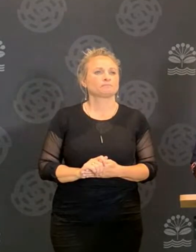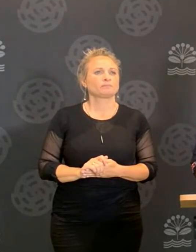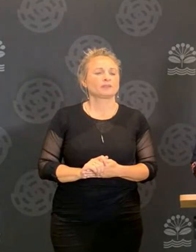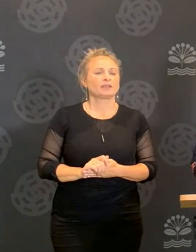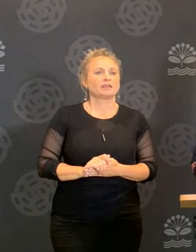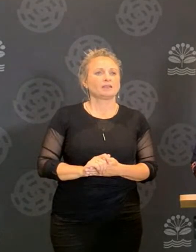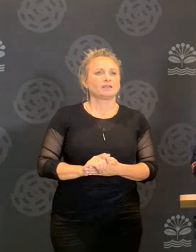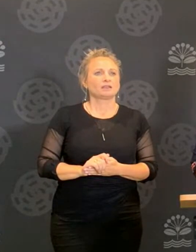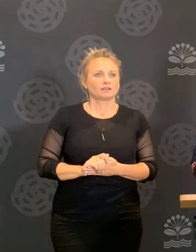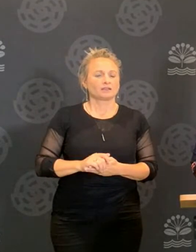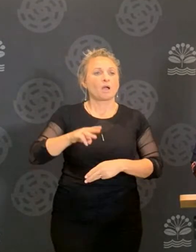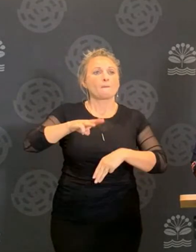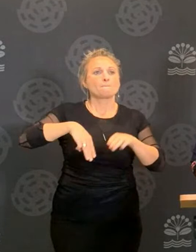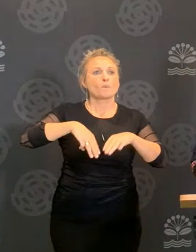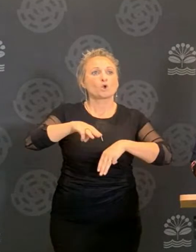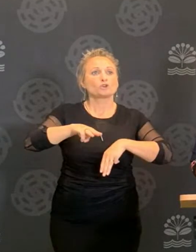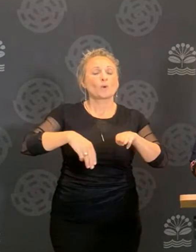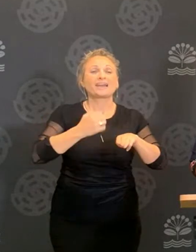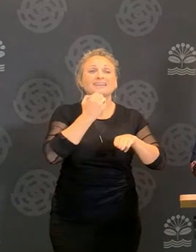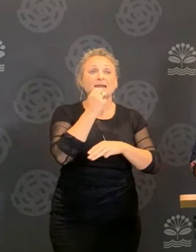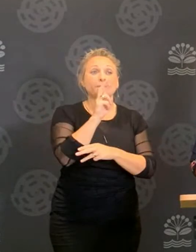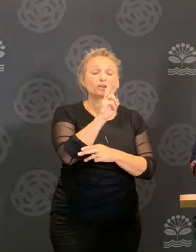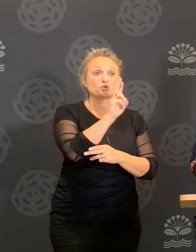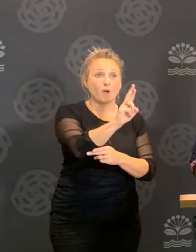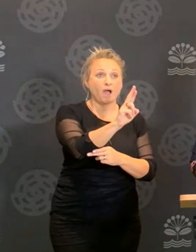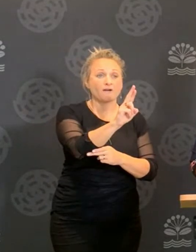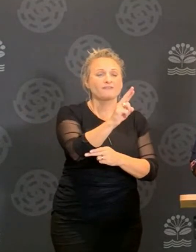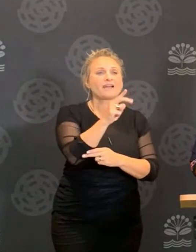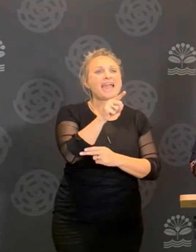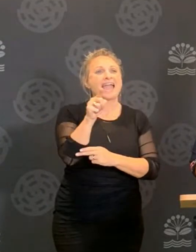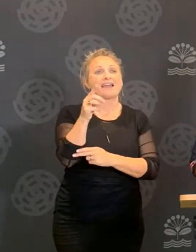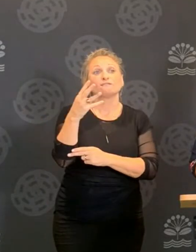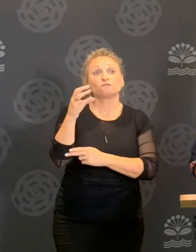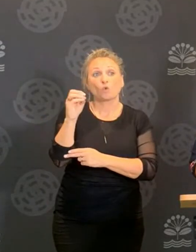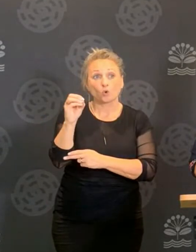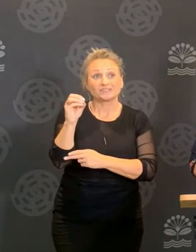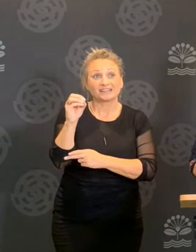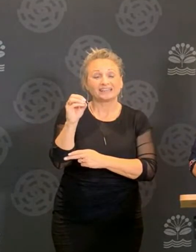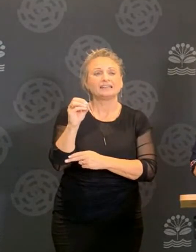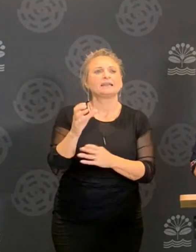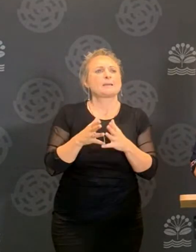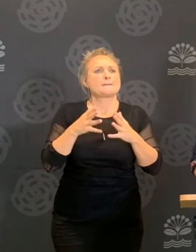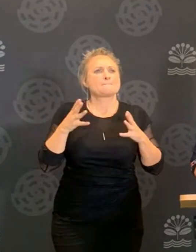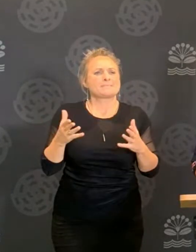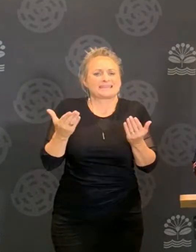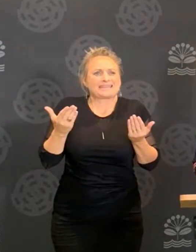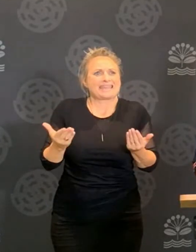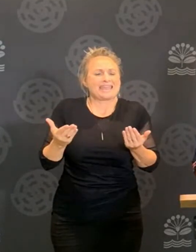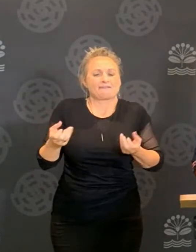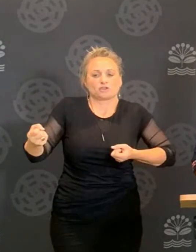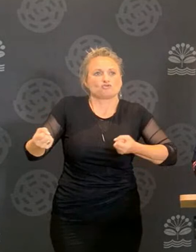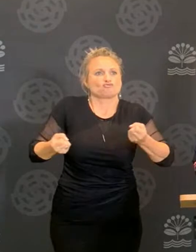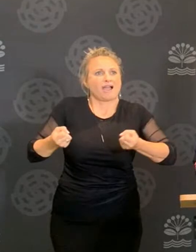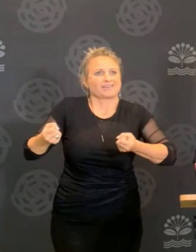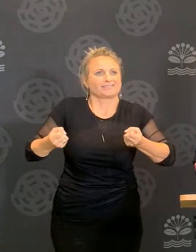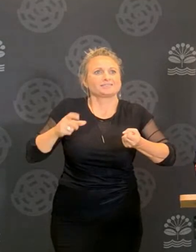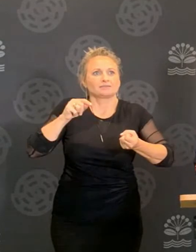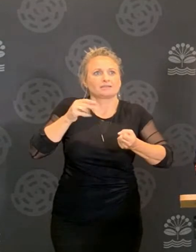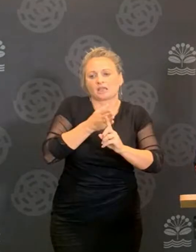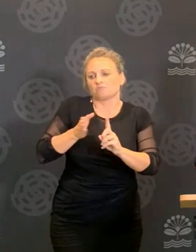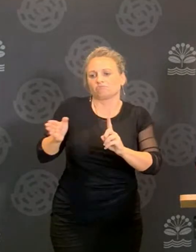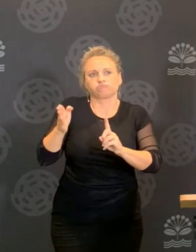State Highway 12 and also State Highway 14, and the detour via Mangawhai is open.